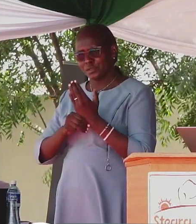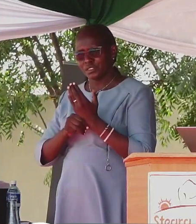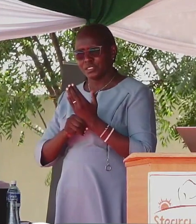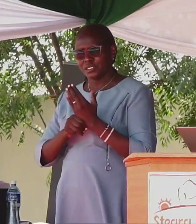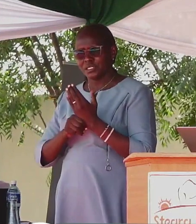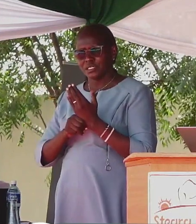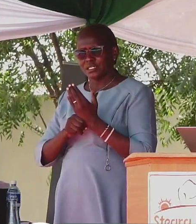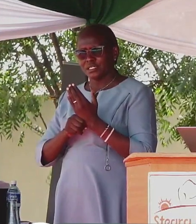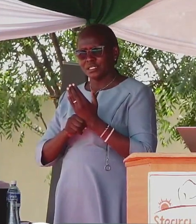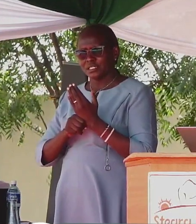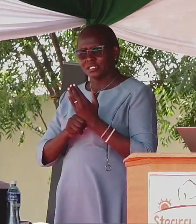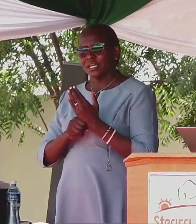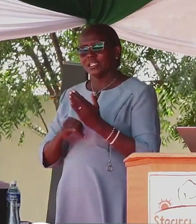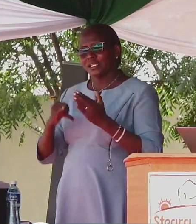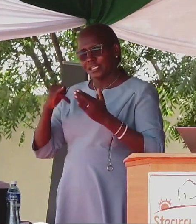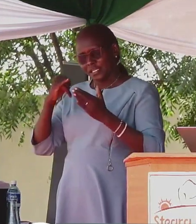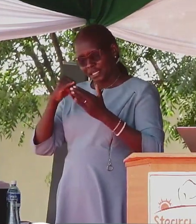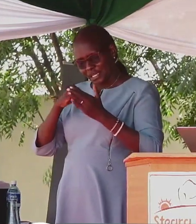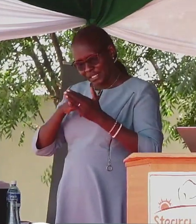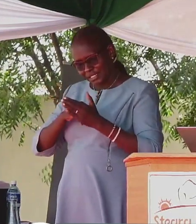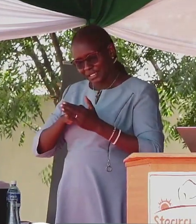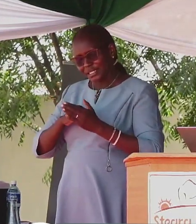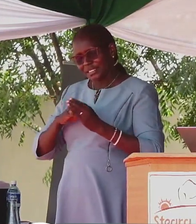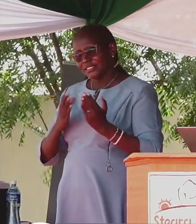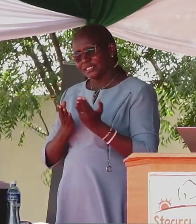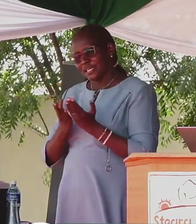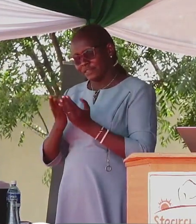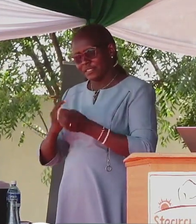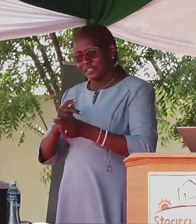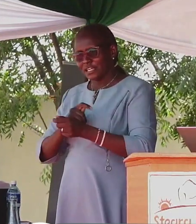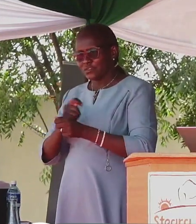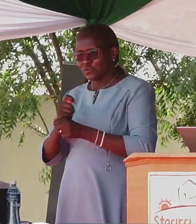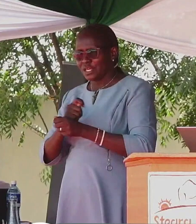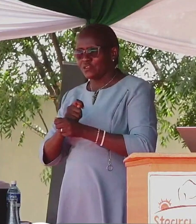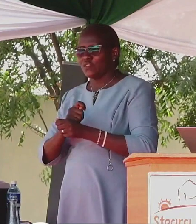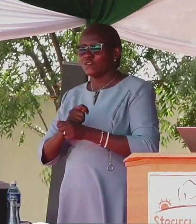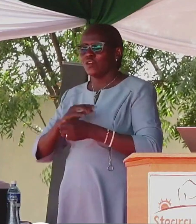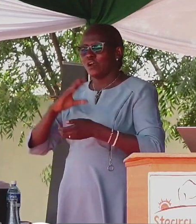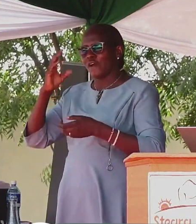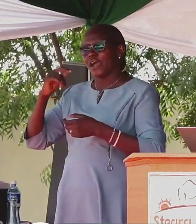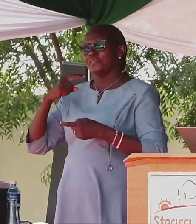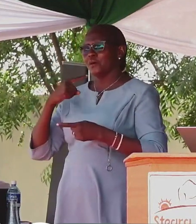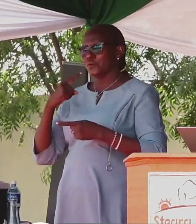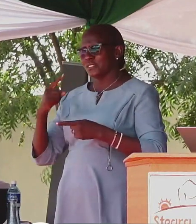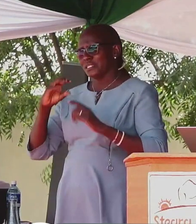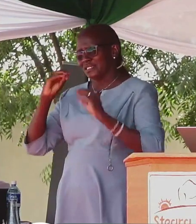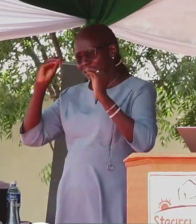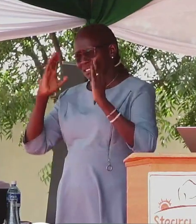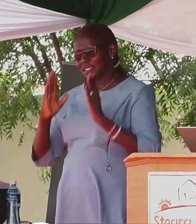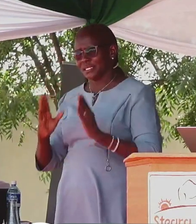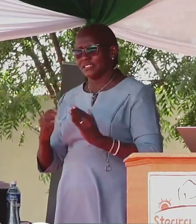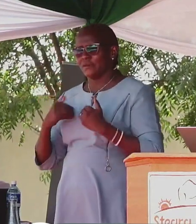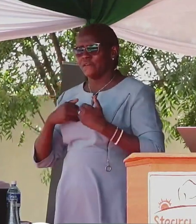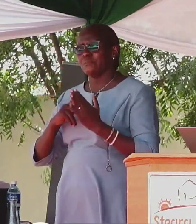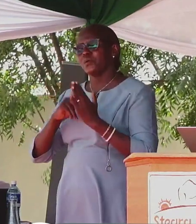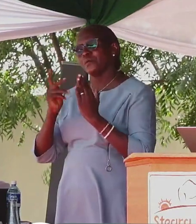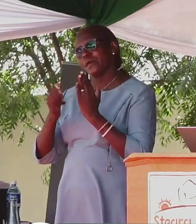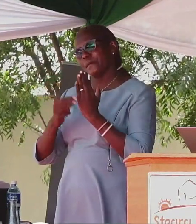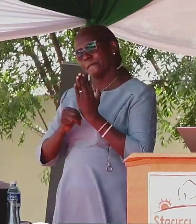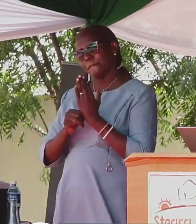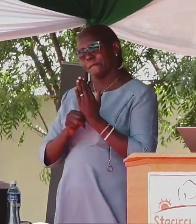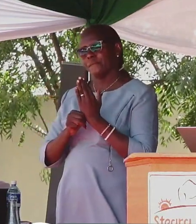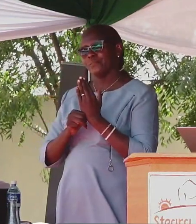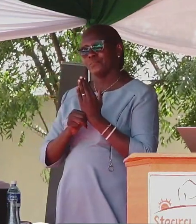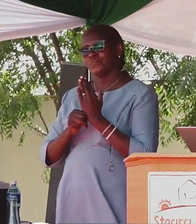out in-service training to our over 1,000 teachers. We have a program